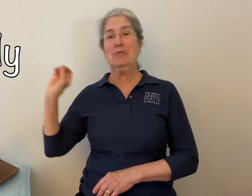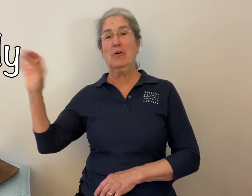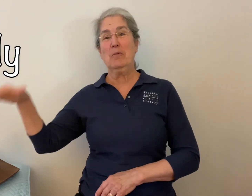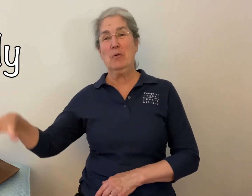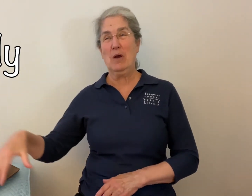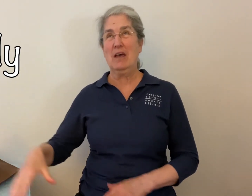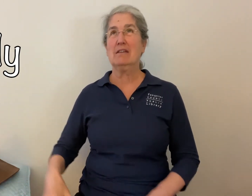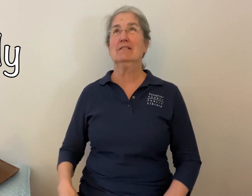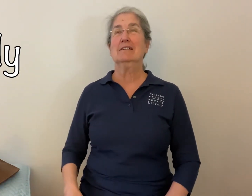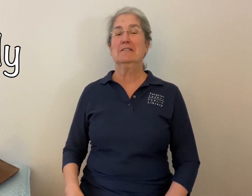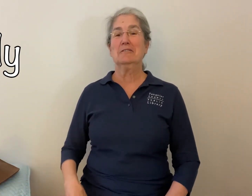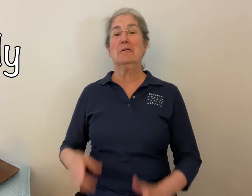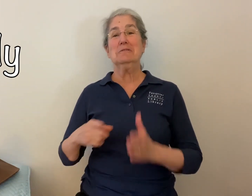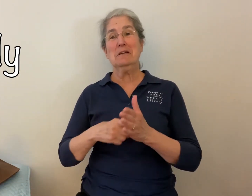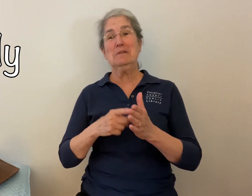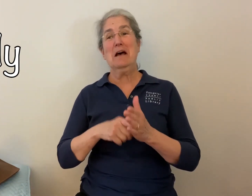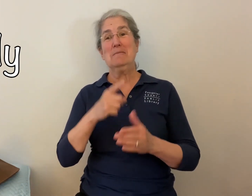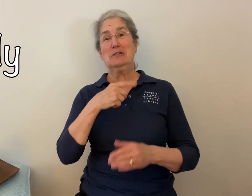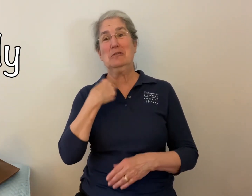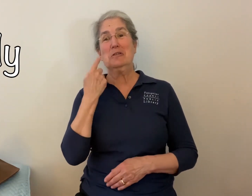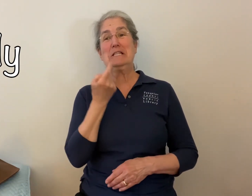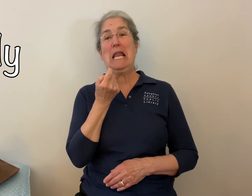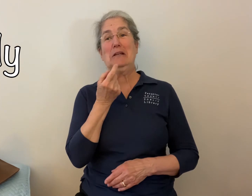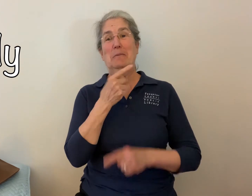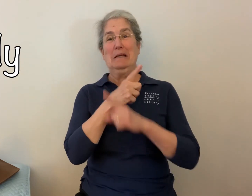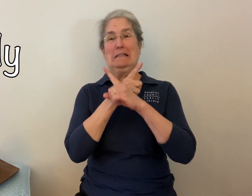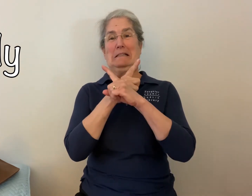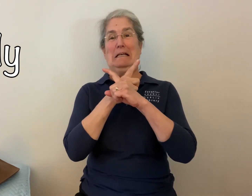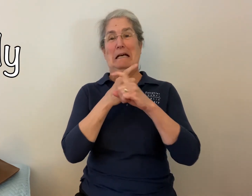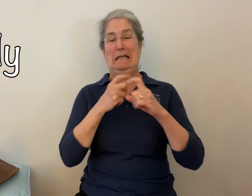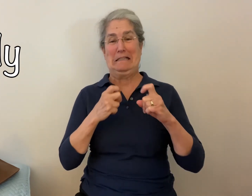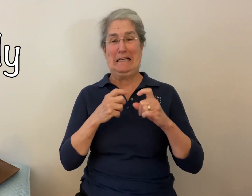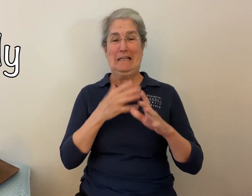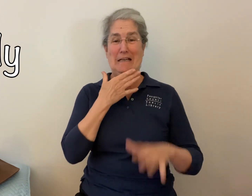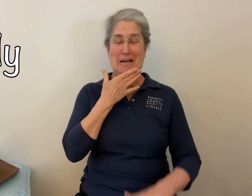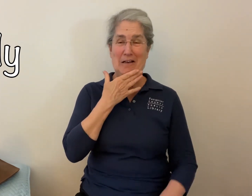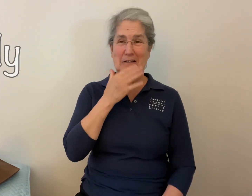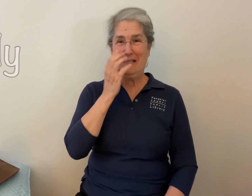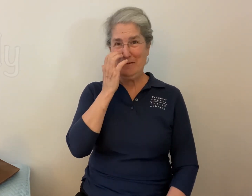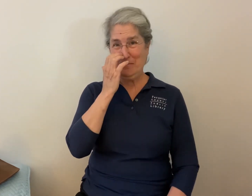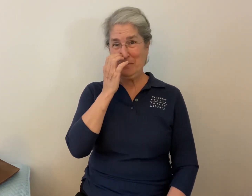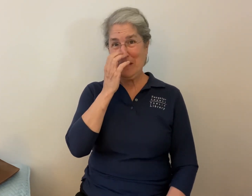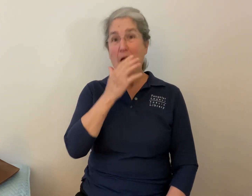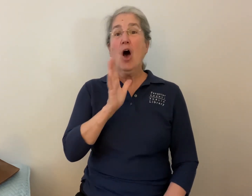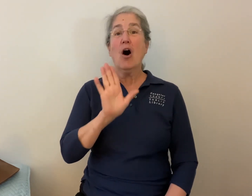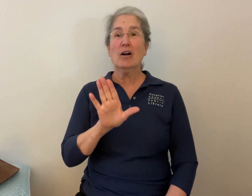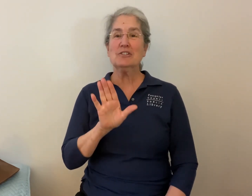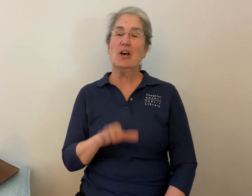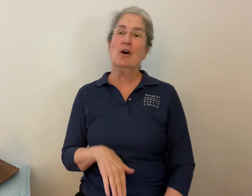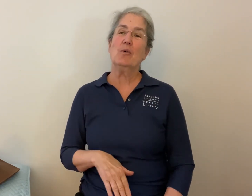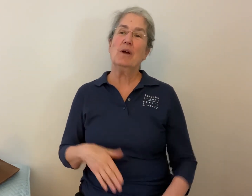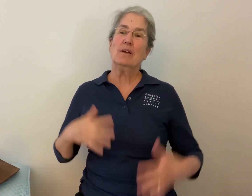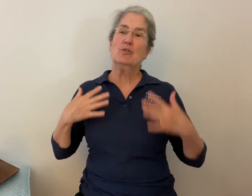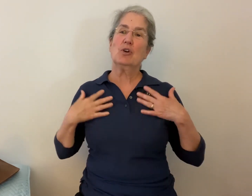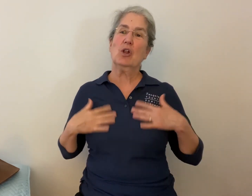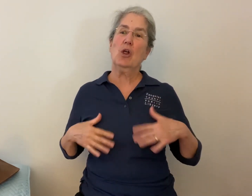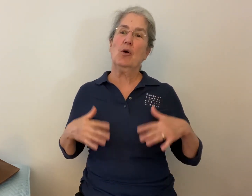them away. So sometimes he looks a little bit ugly. Also, your clothes